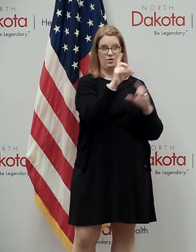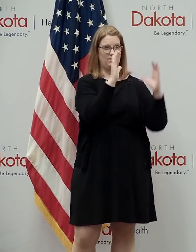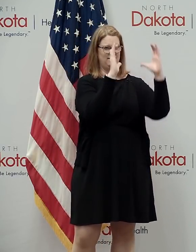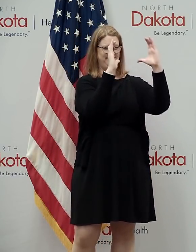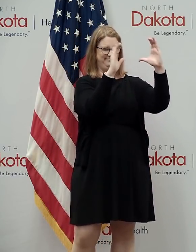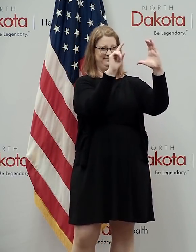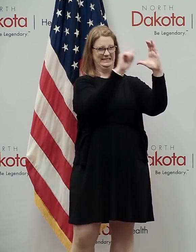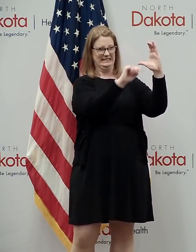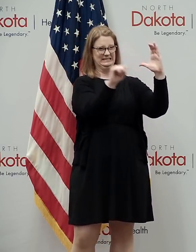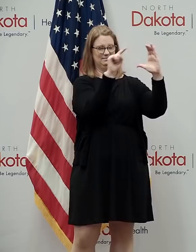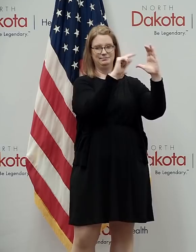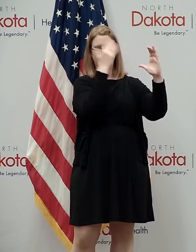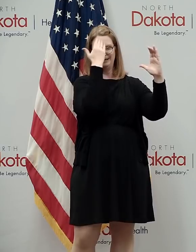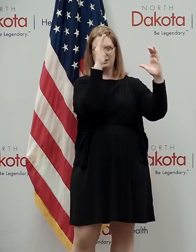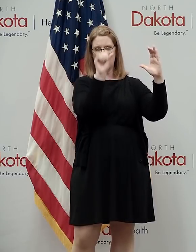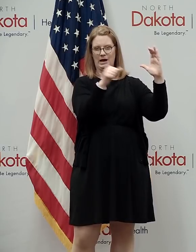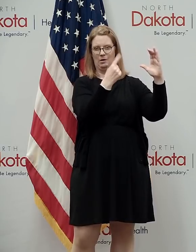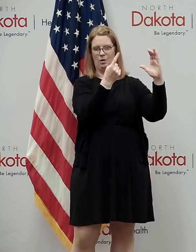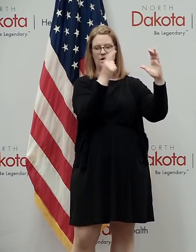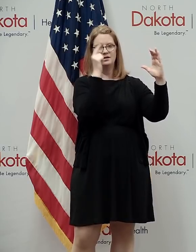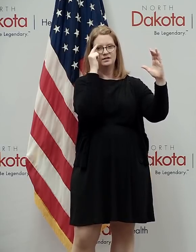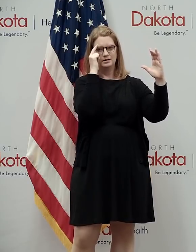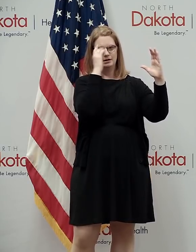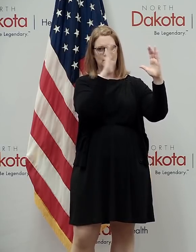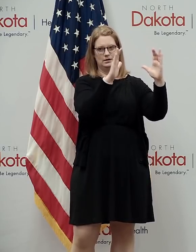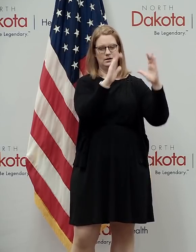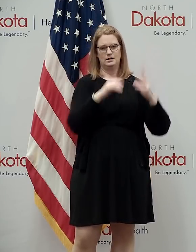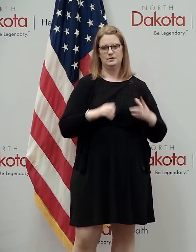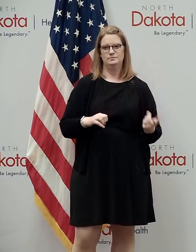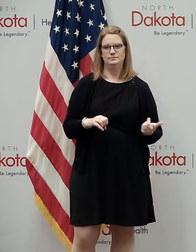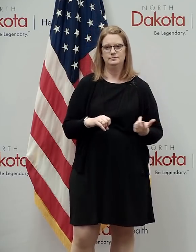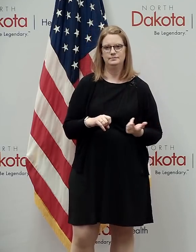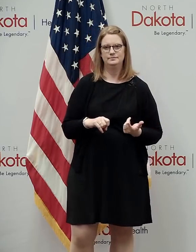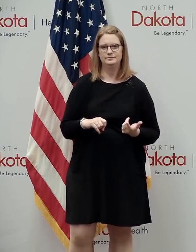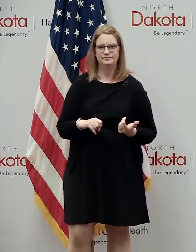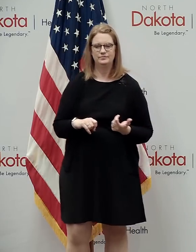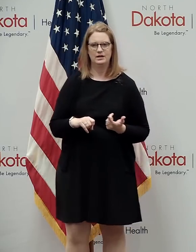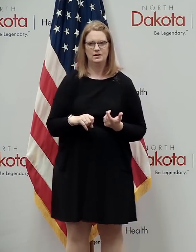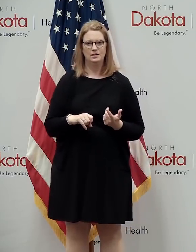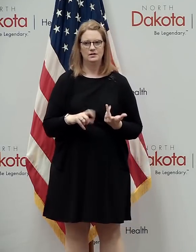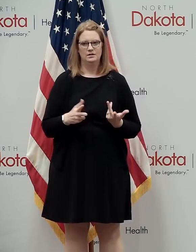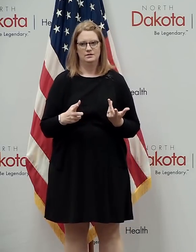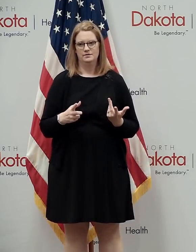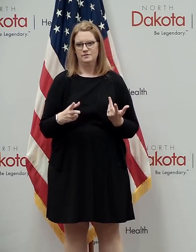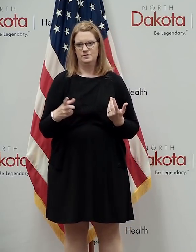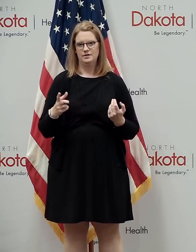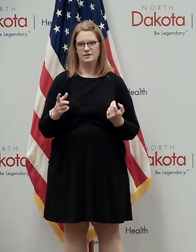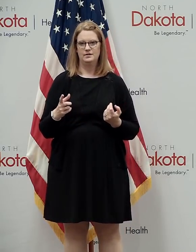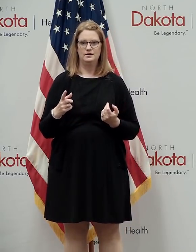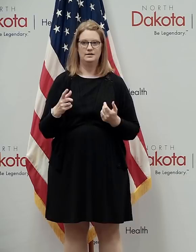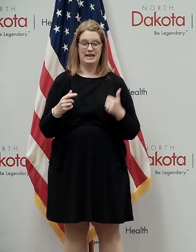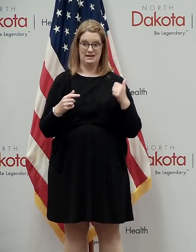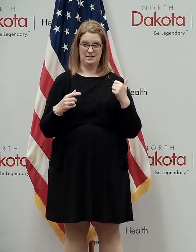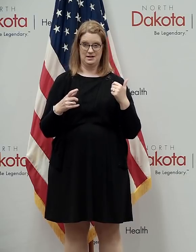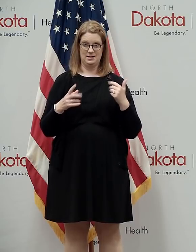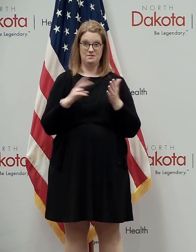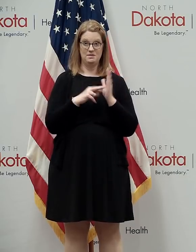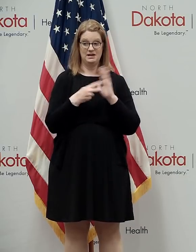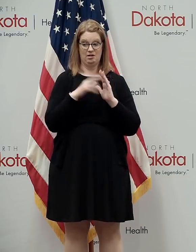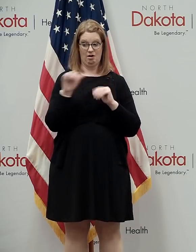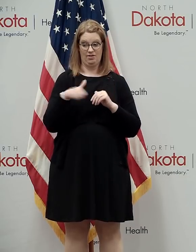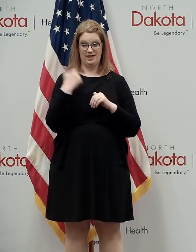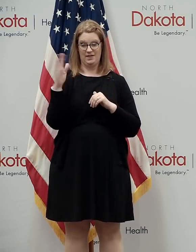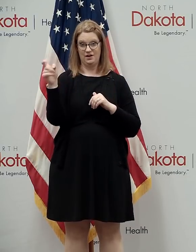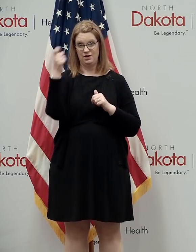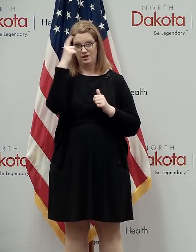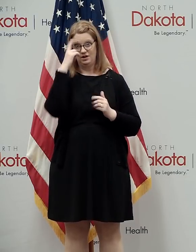probably could be and not know anybody. But those of us that A, when I'm talking to all the other governors,